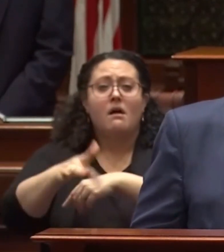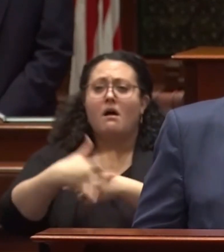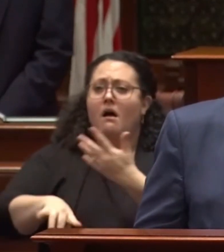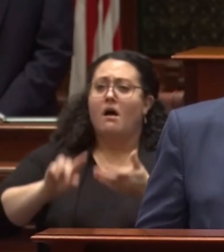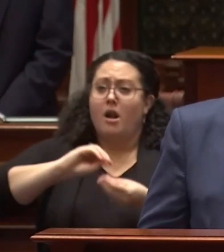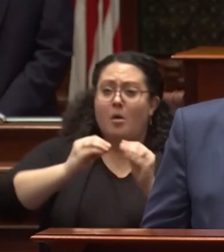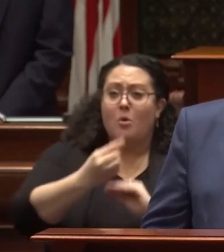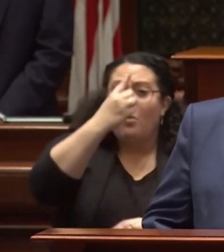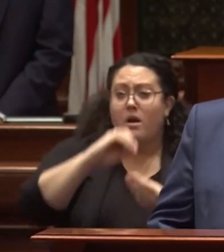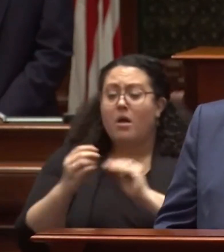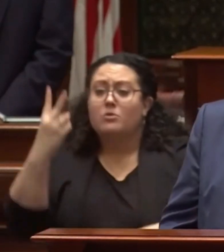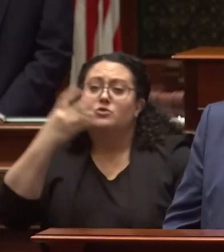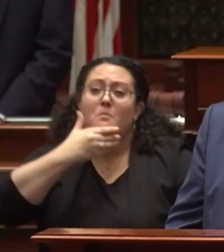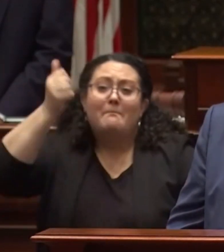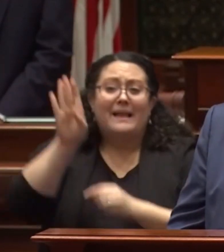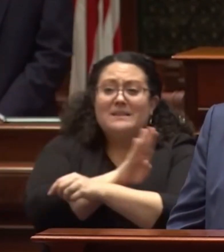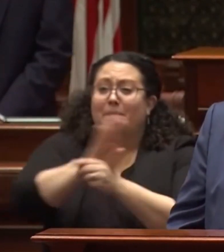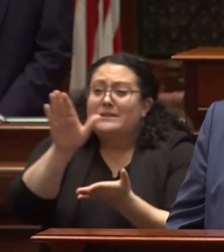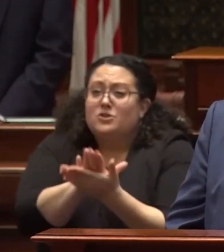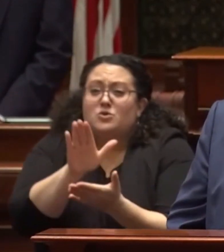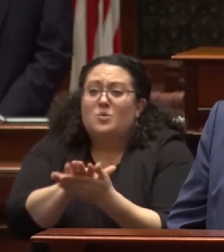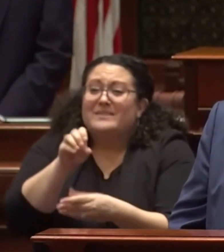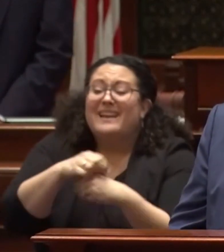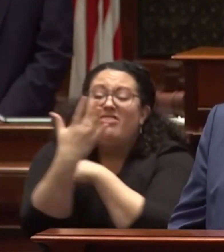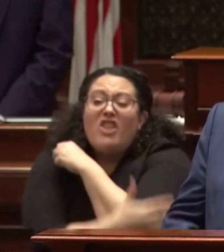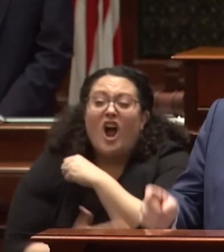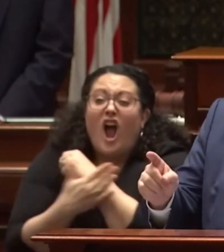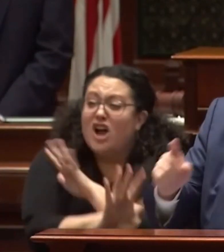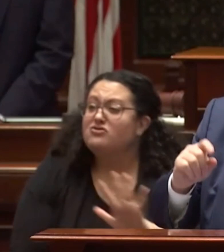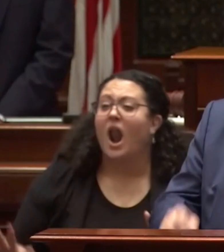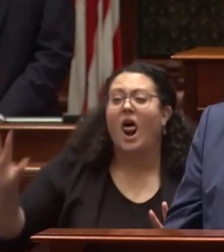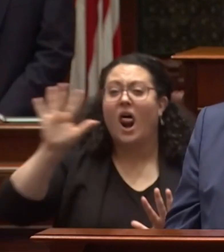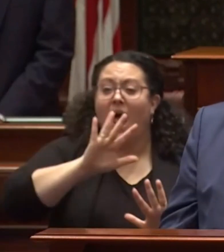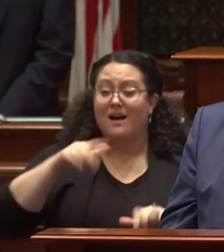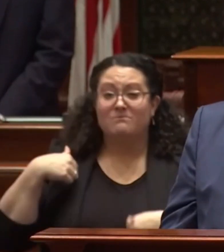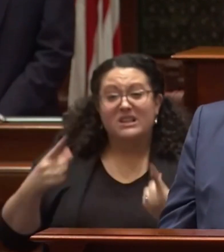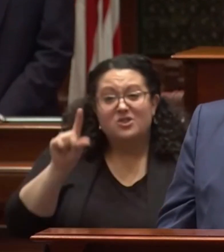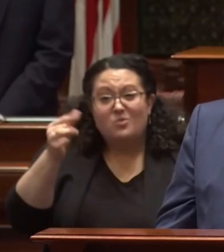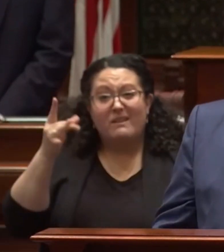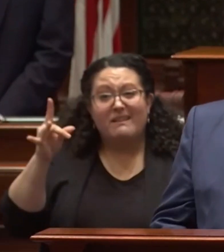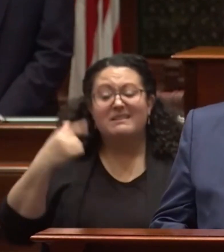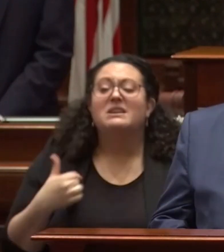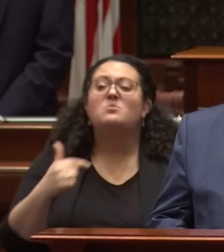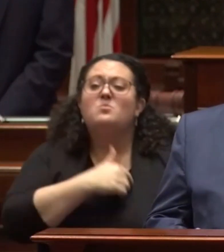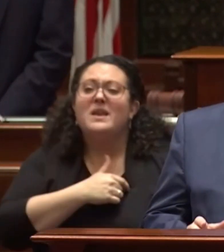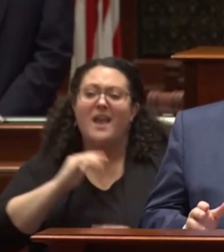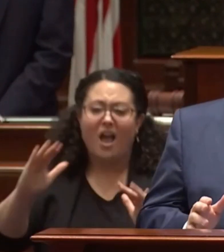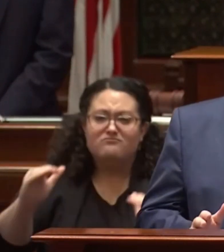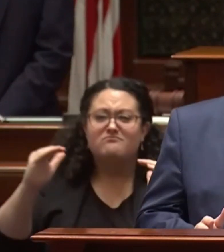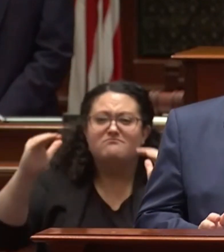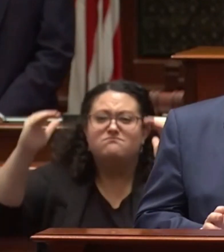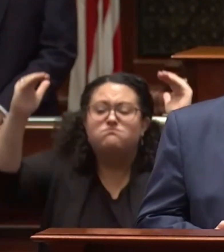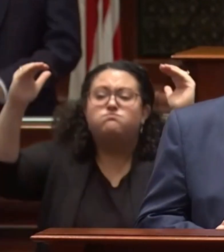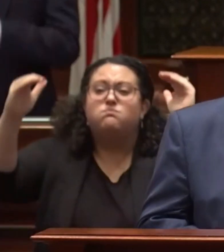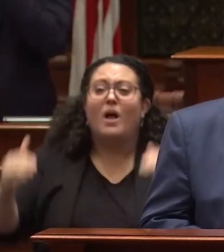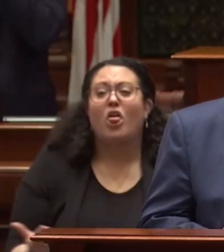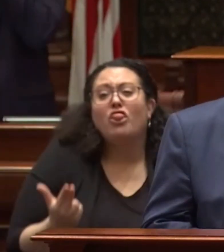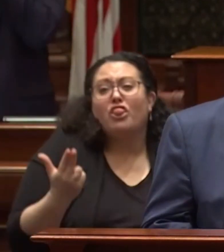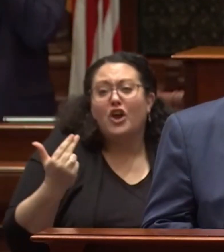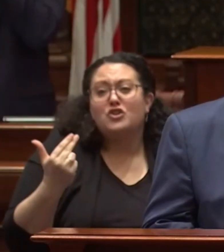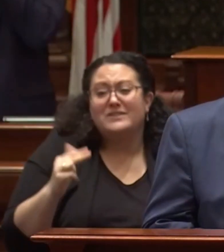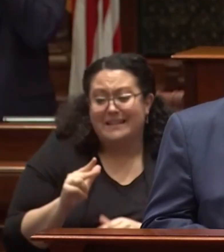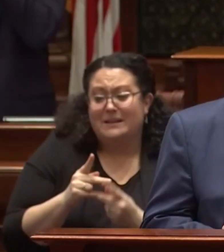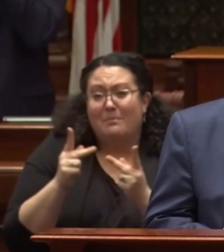and #2 best business schools in the country. And since 2018, we've moved up a whopping